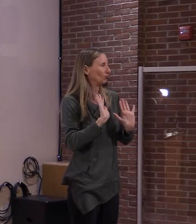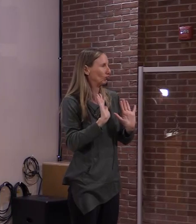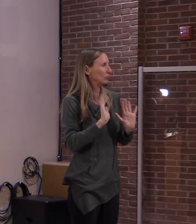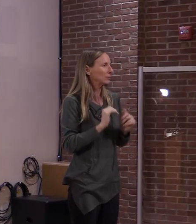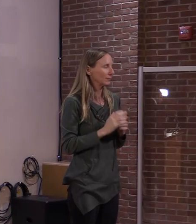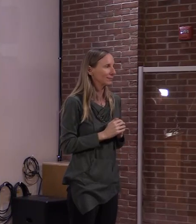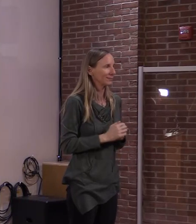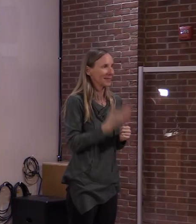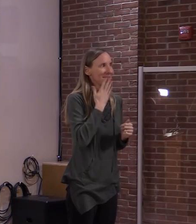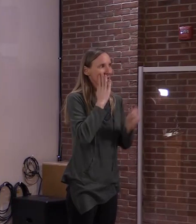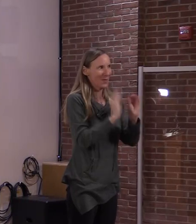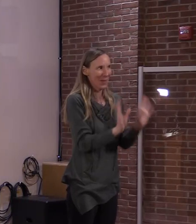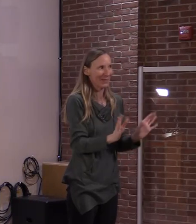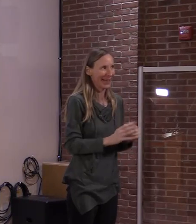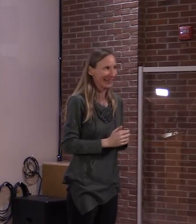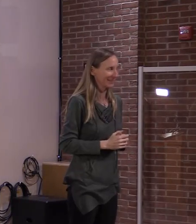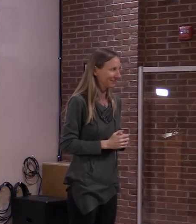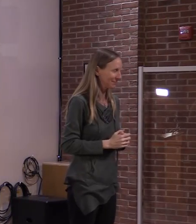Okay, thanks for clarifying.